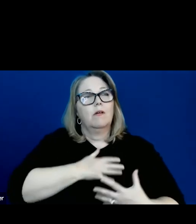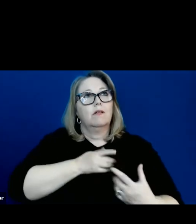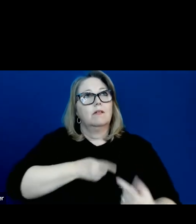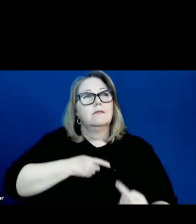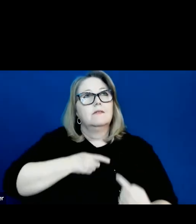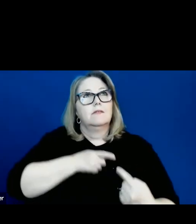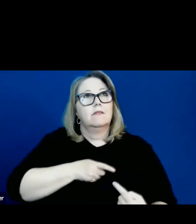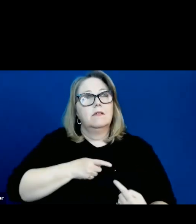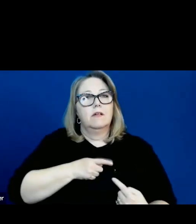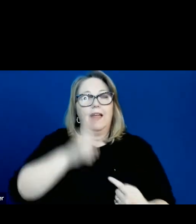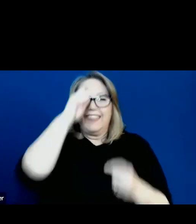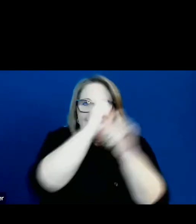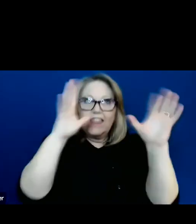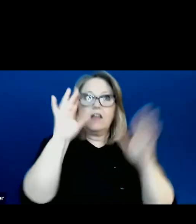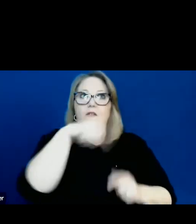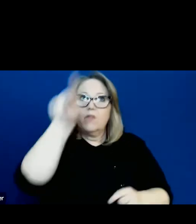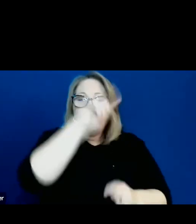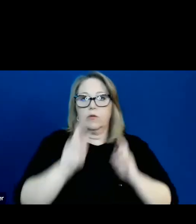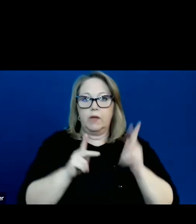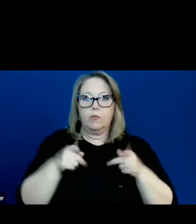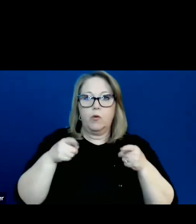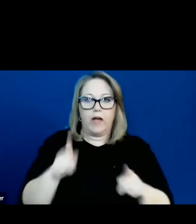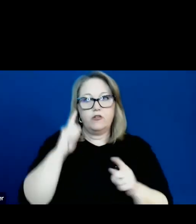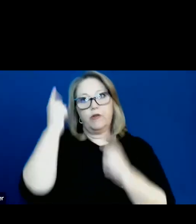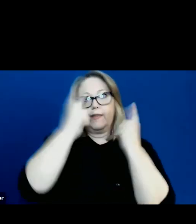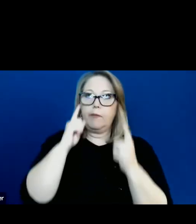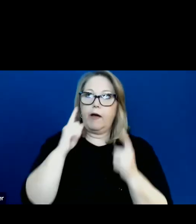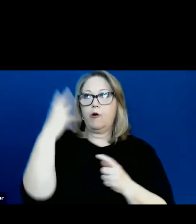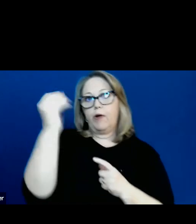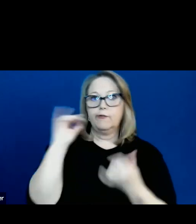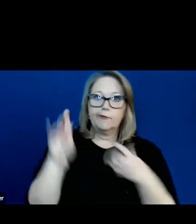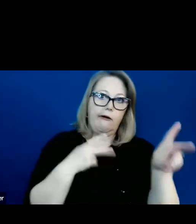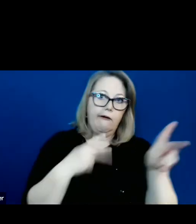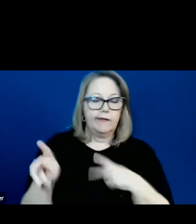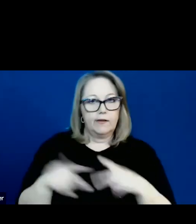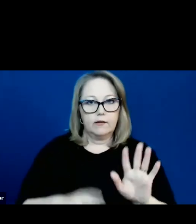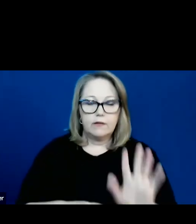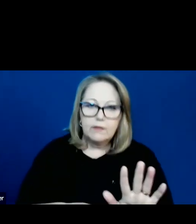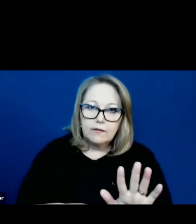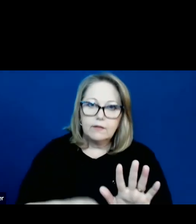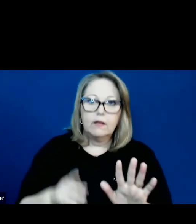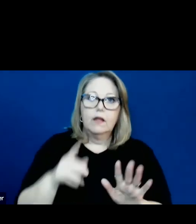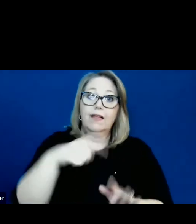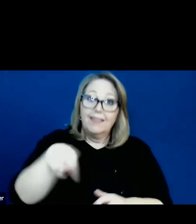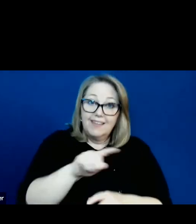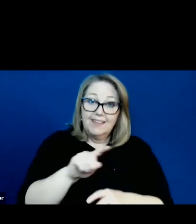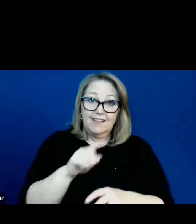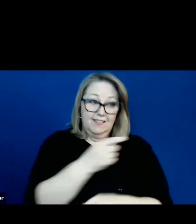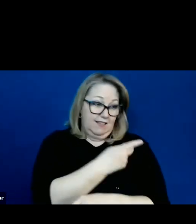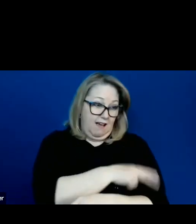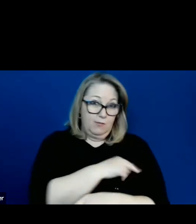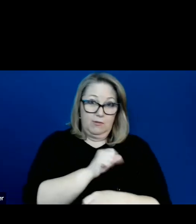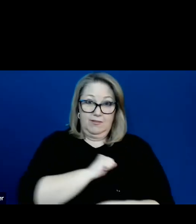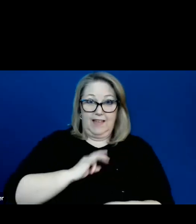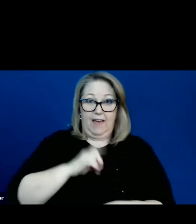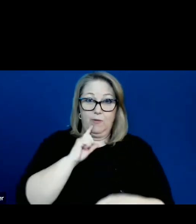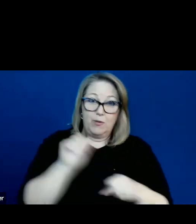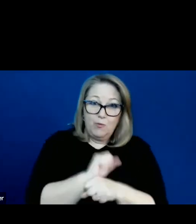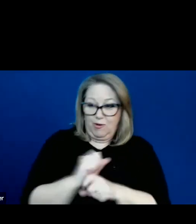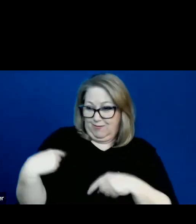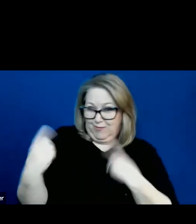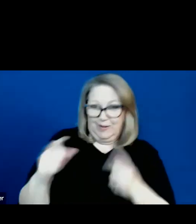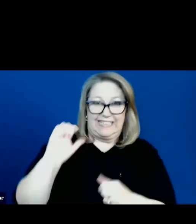been providing this care under the most difficult of circumstances for 10 months now, and they are asking for our help. Have their backs